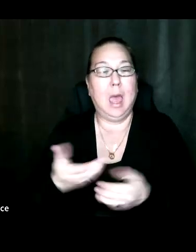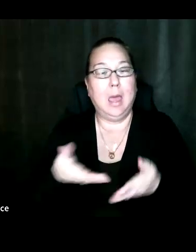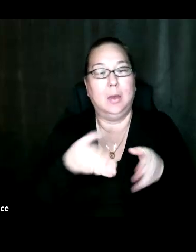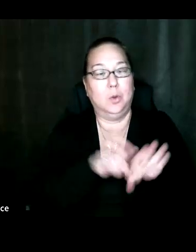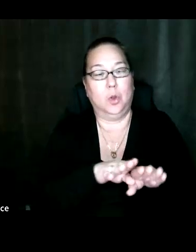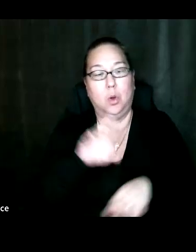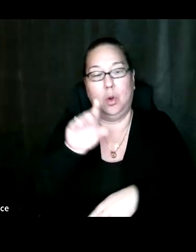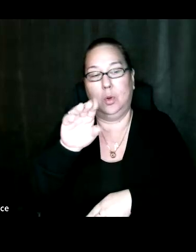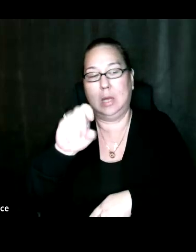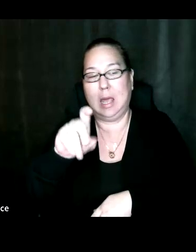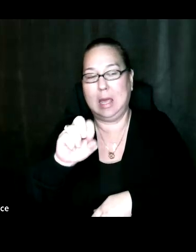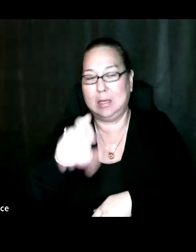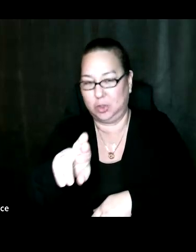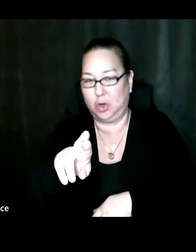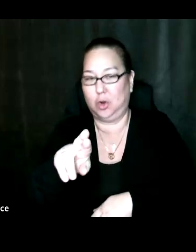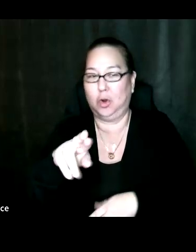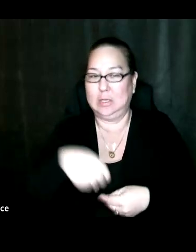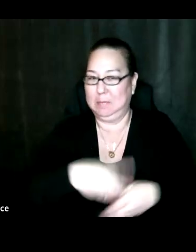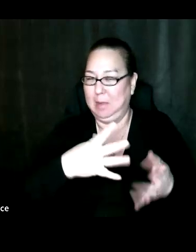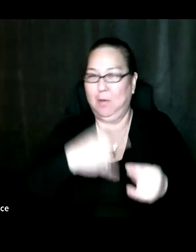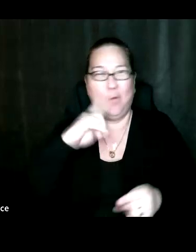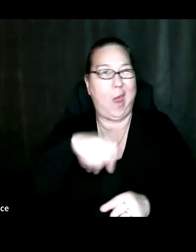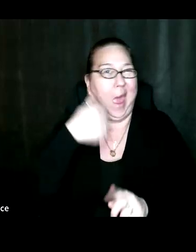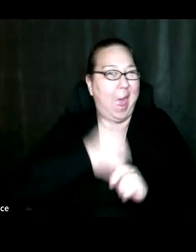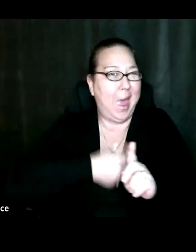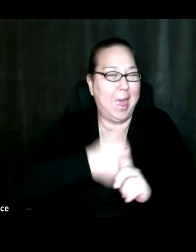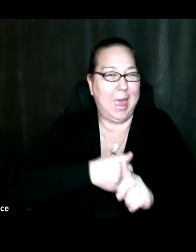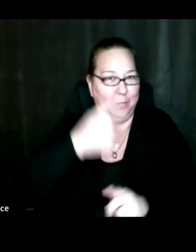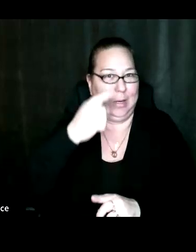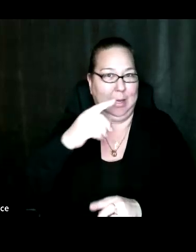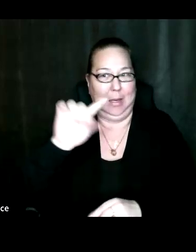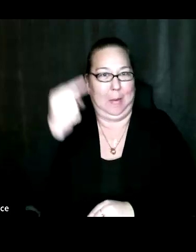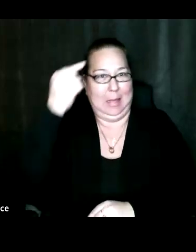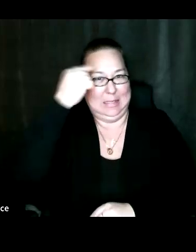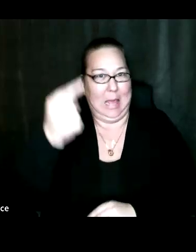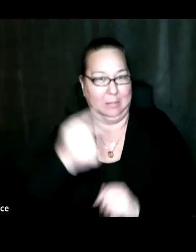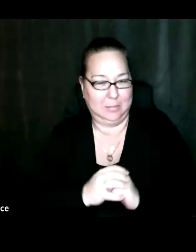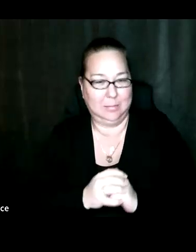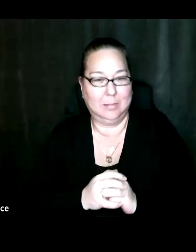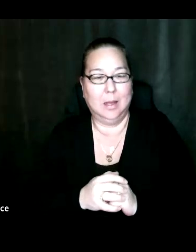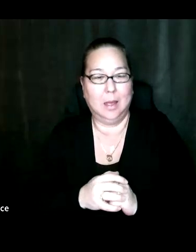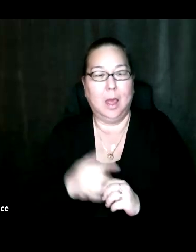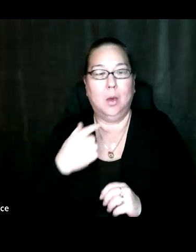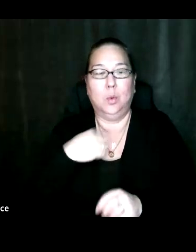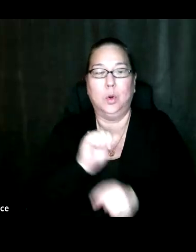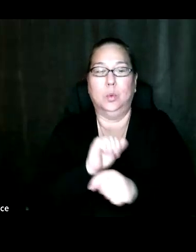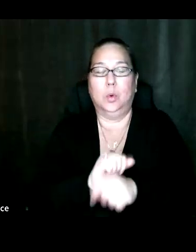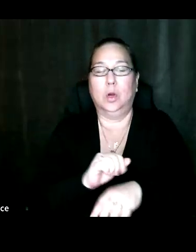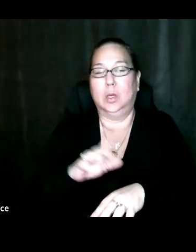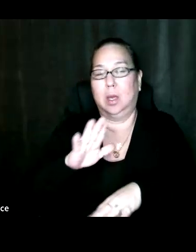single cent, though I did just get an update from Desi that suggests we might have a 43-cent problem, but we're working on the accounting for